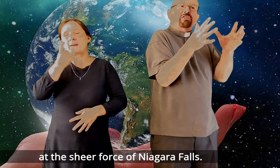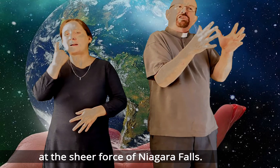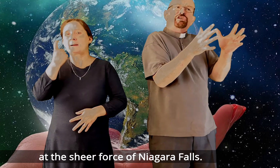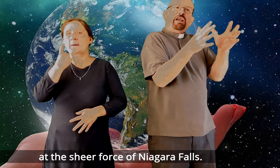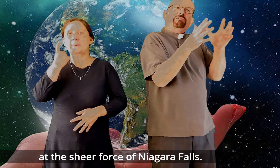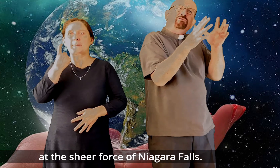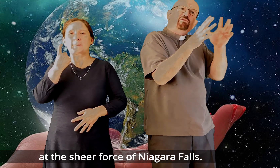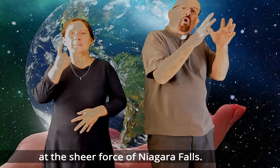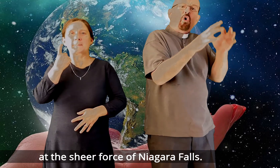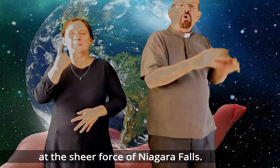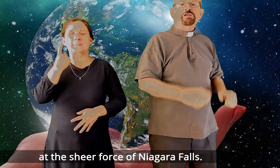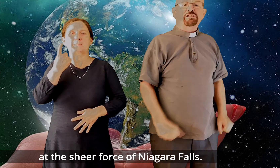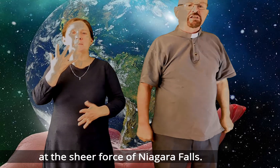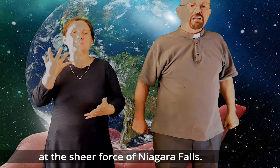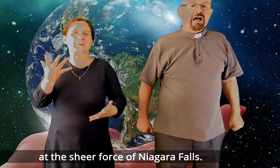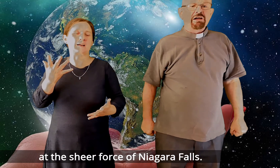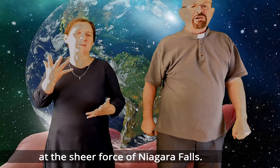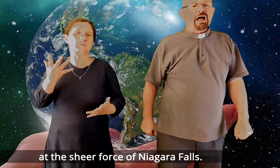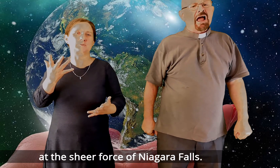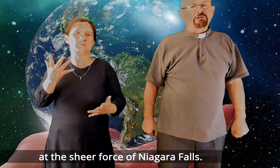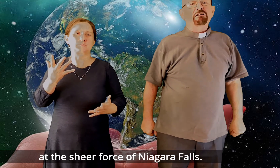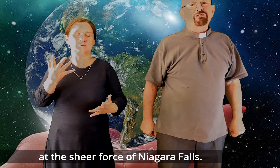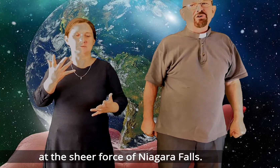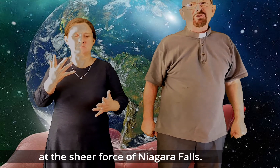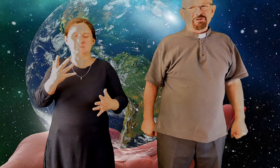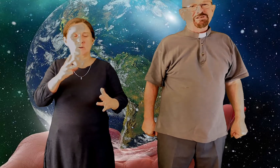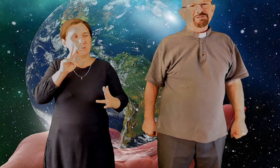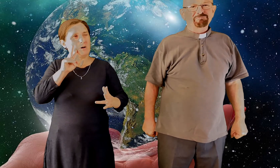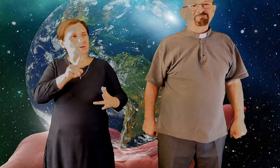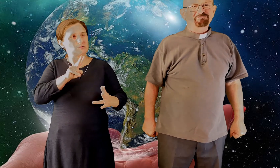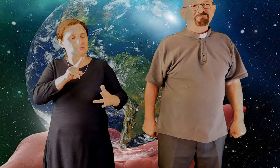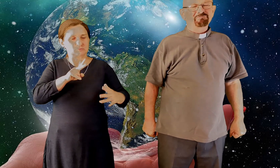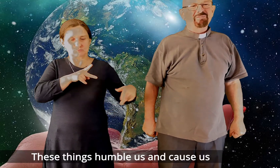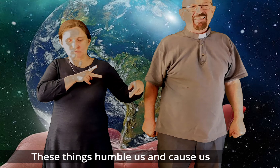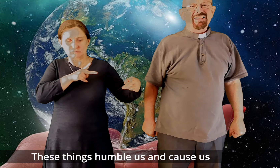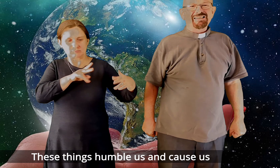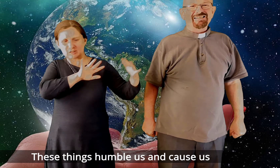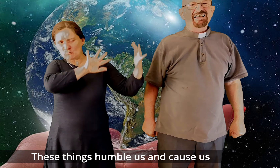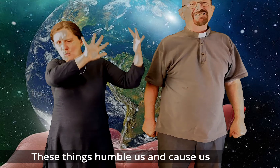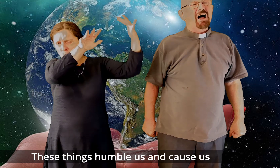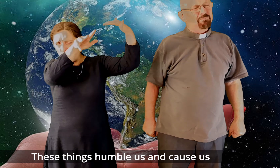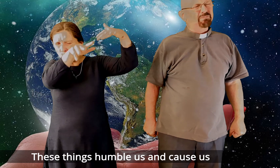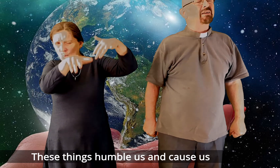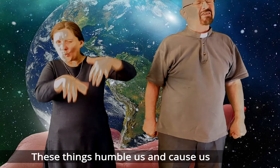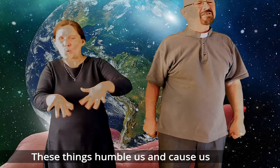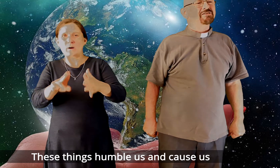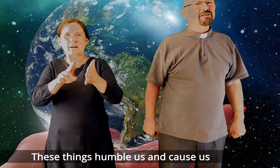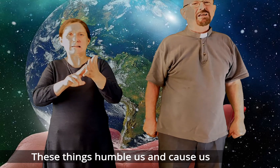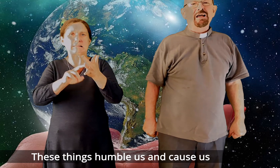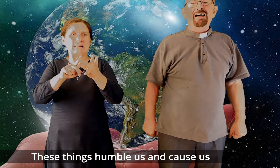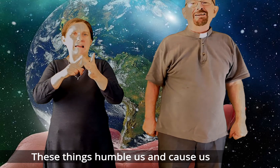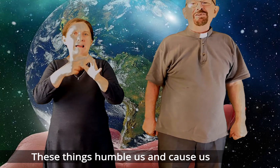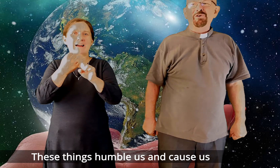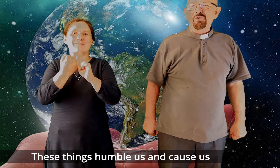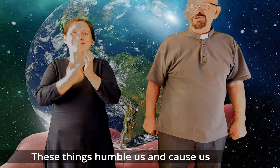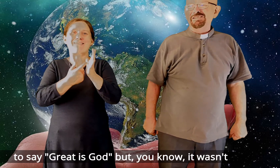sheer force of Niagara Falls. These things humble us and cause us to